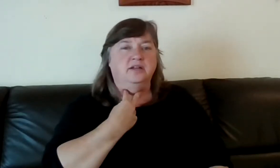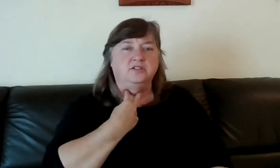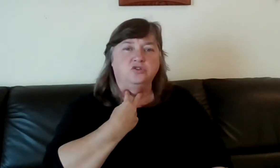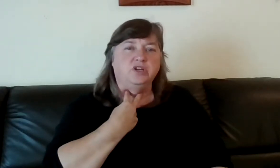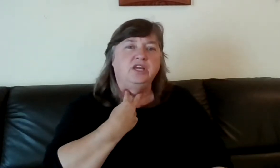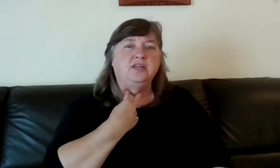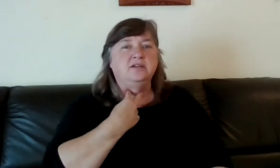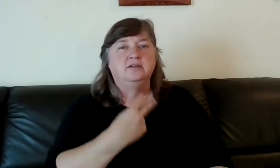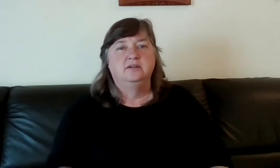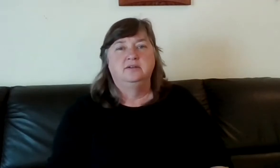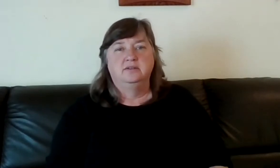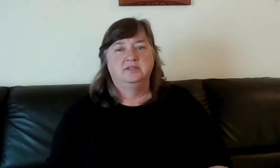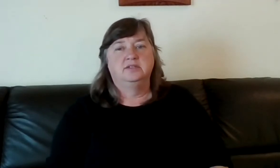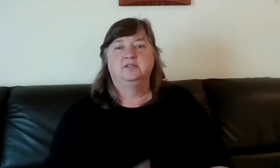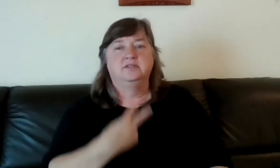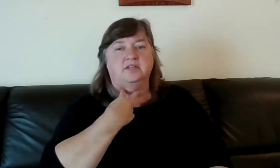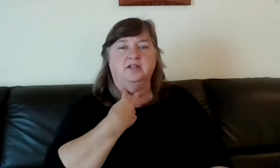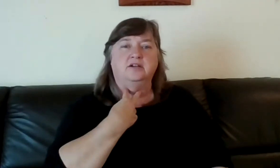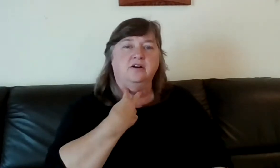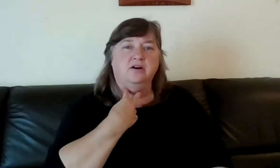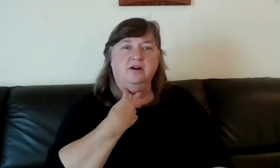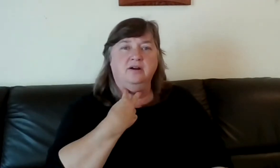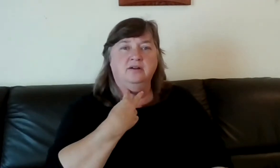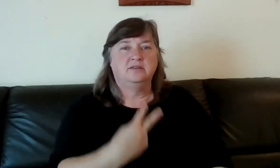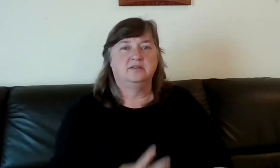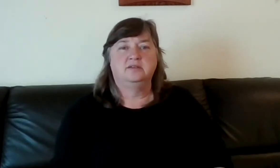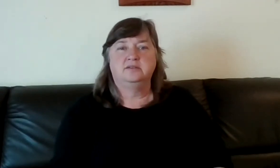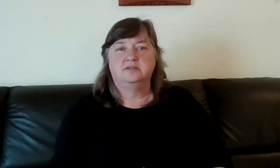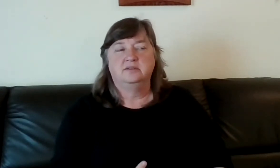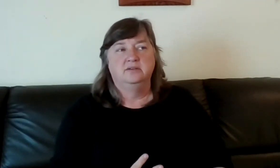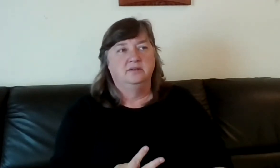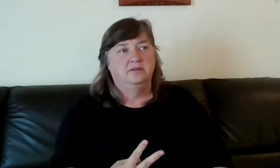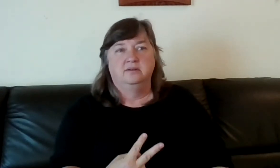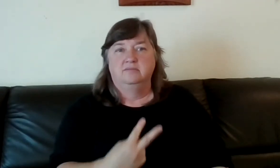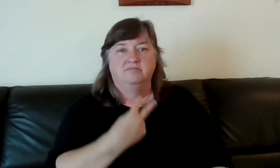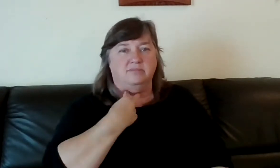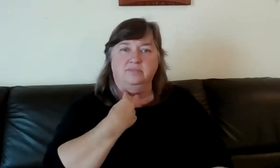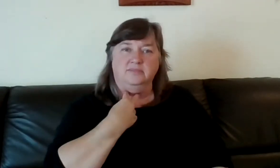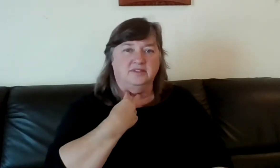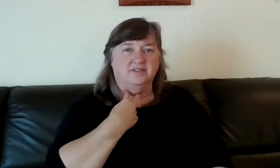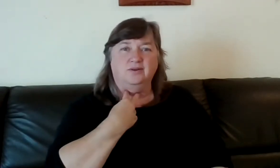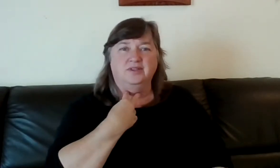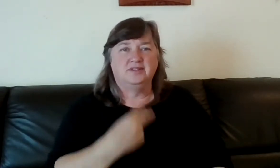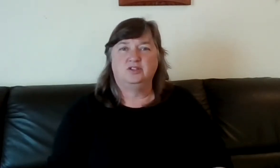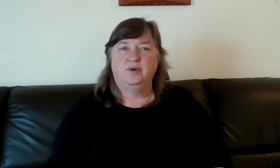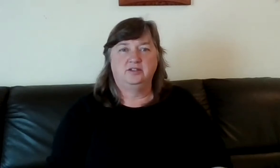in a tree. This is stuck in a car. This is stuck with a